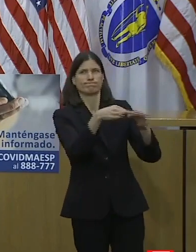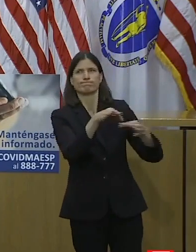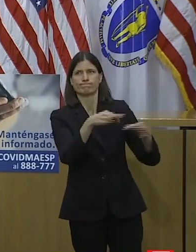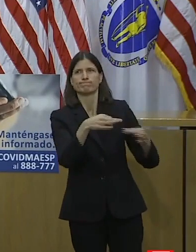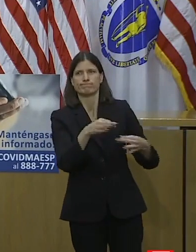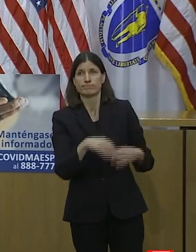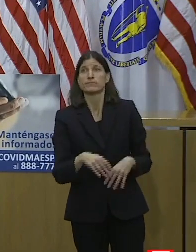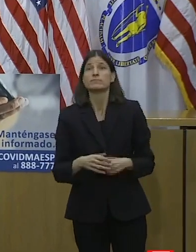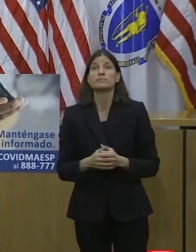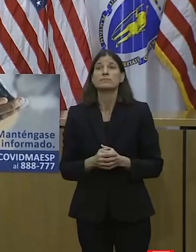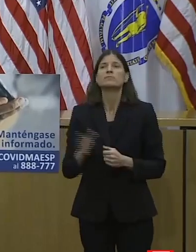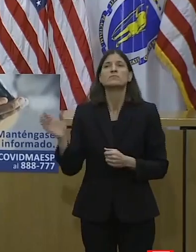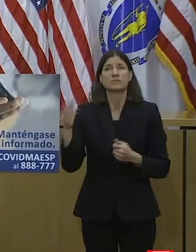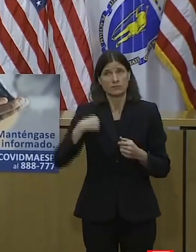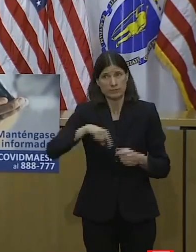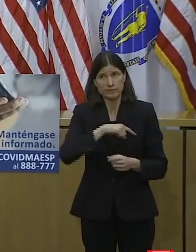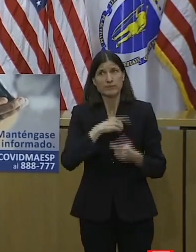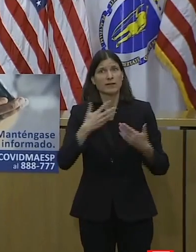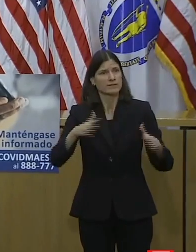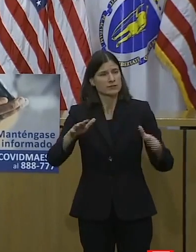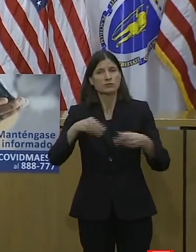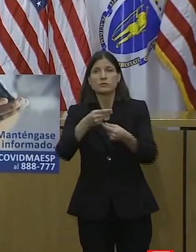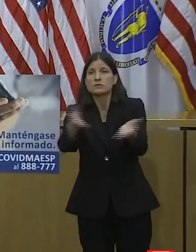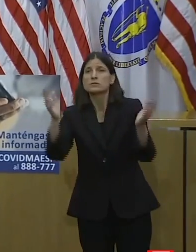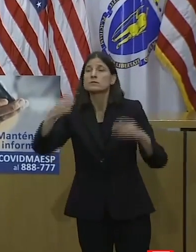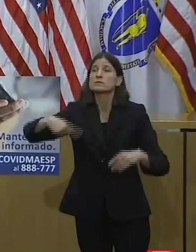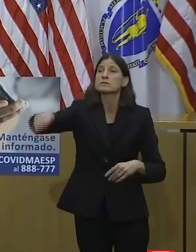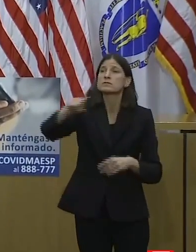advisories and guidance and instructions and